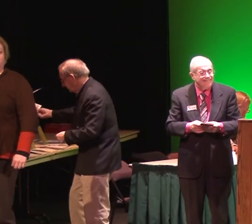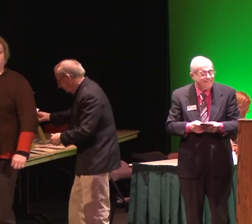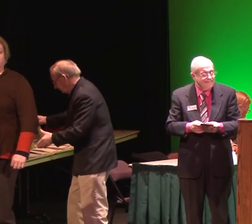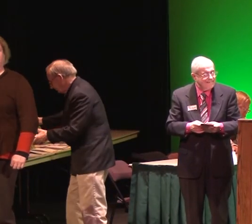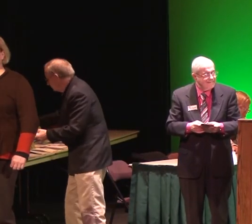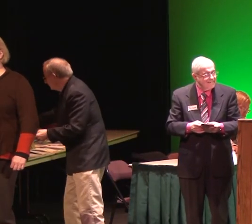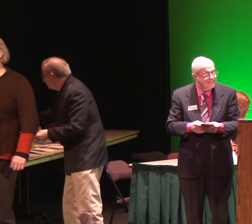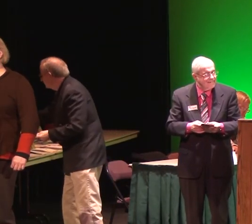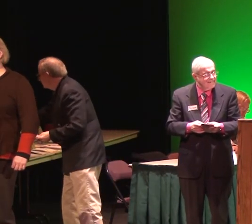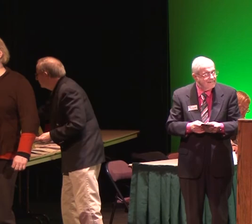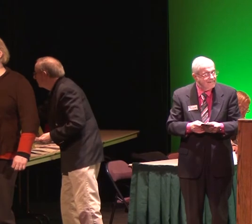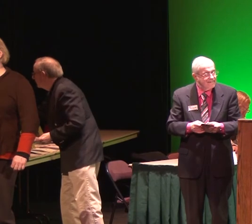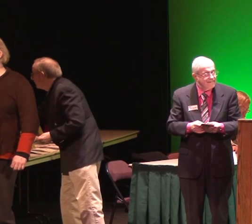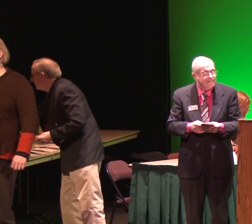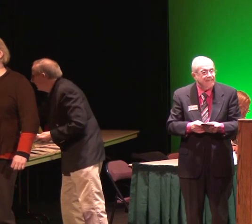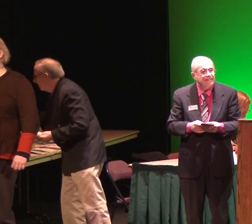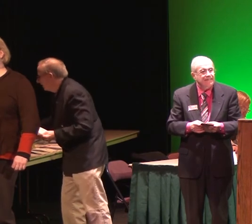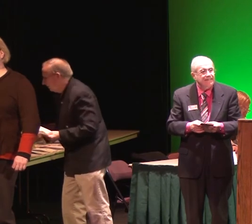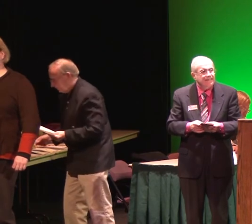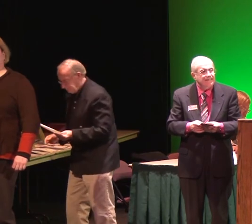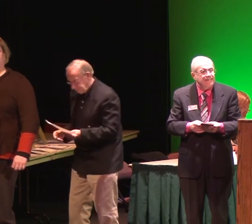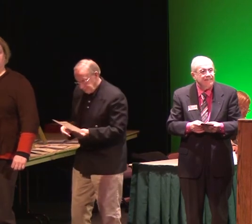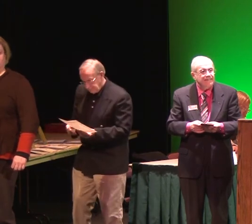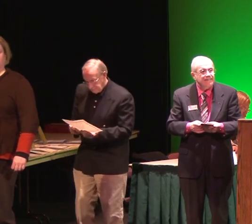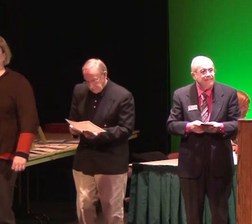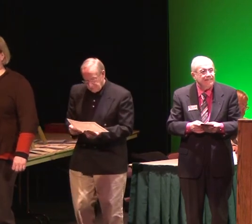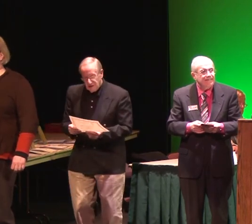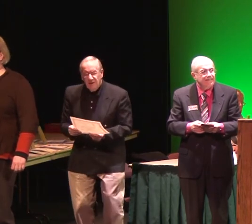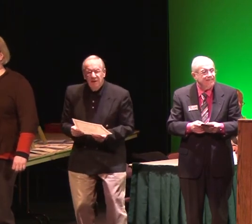From St. Francis Xavier School, Victoria Kalis.